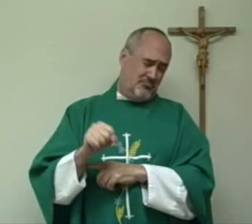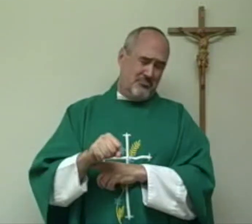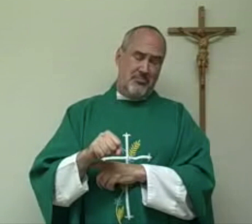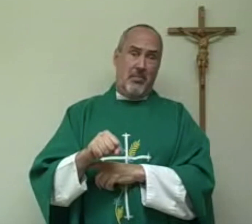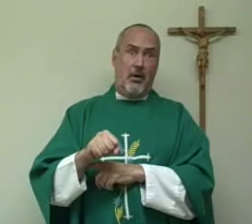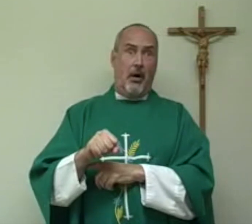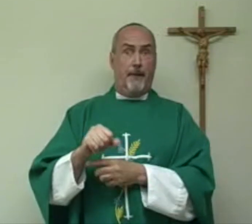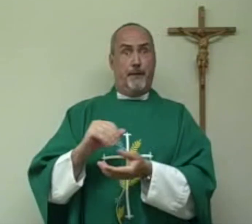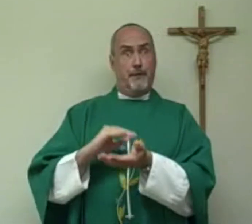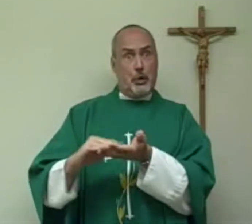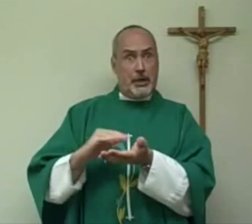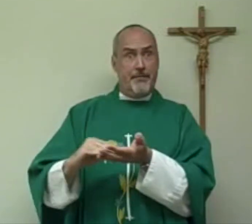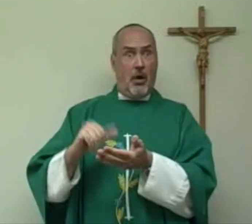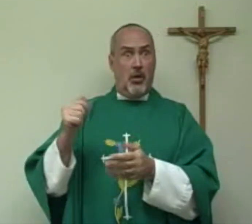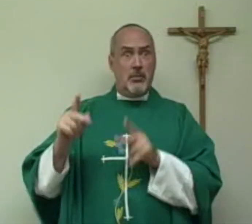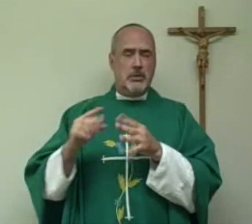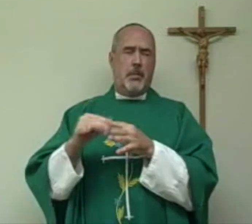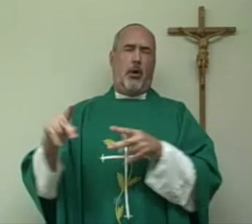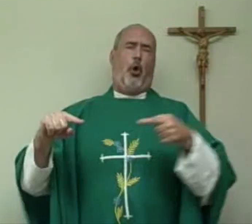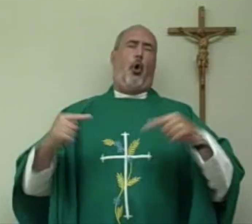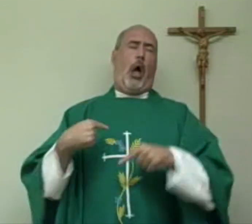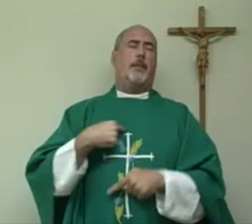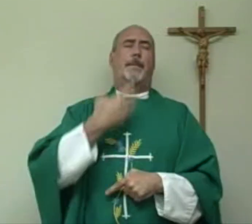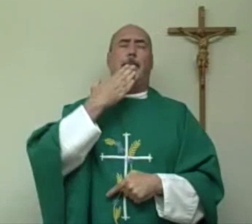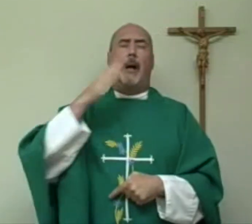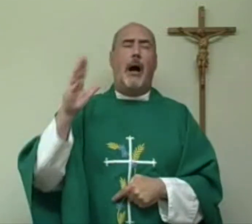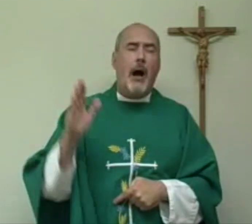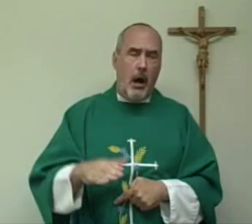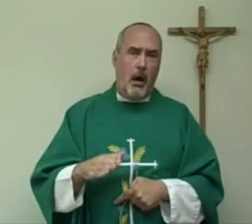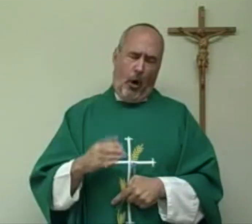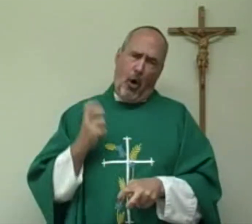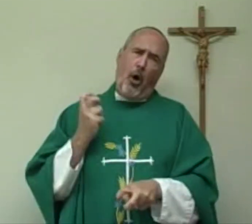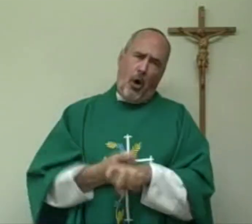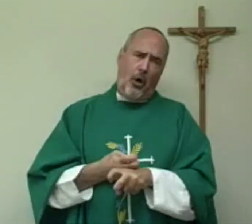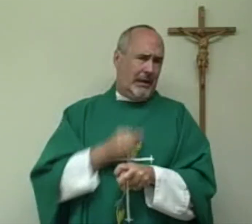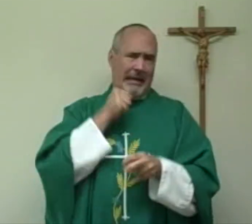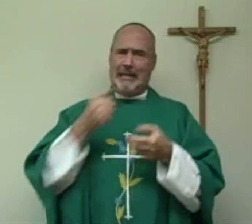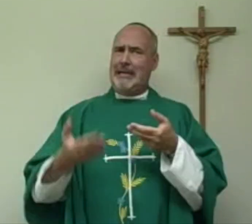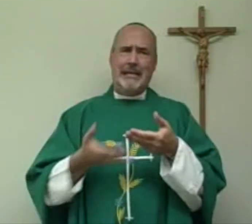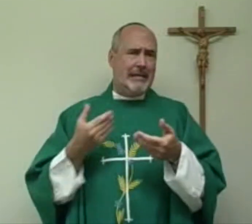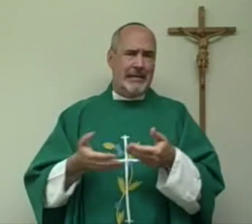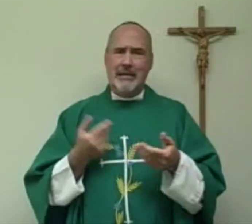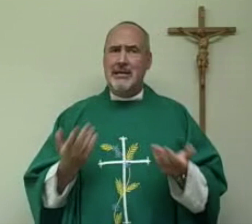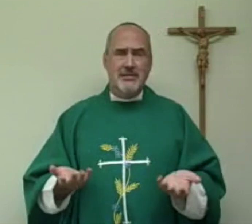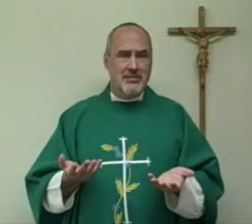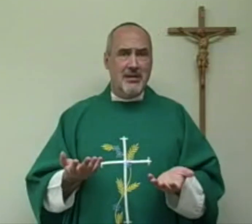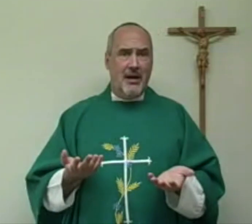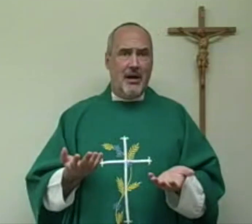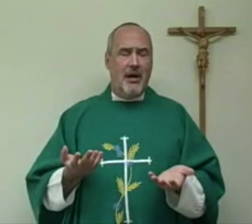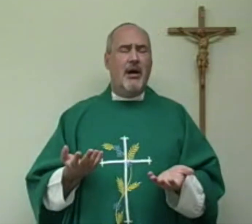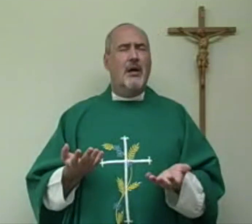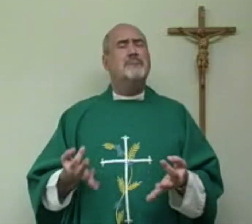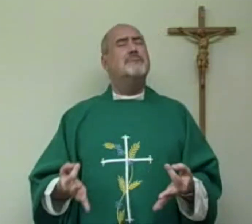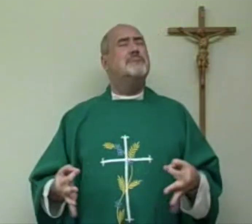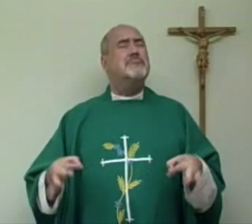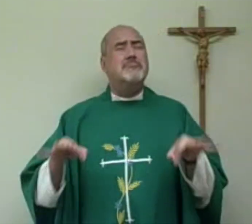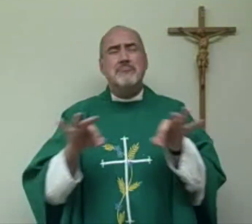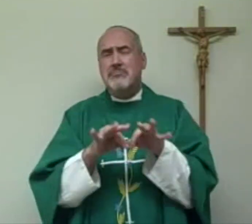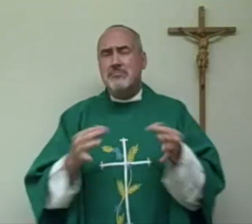these problems would be solved. It's not easy, I know. When someone hurts us terribly, it's very difficult to